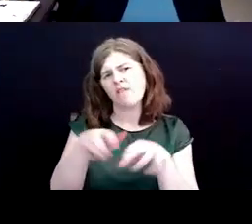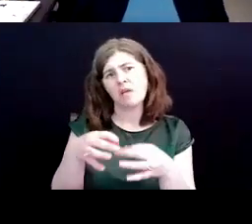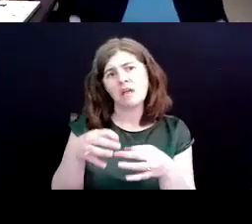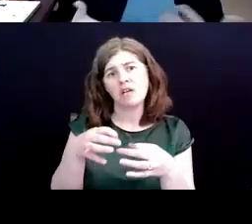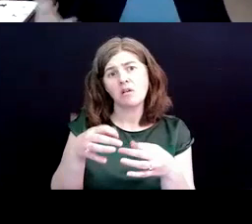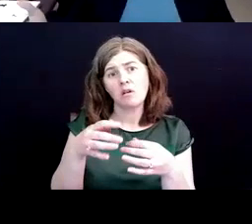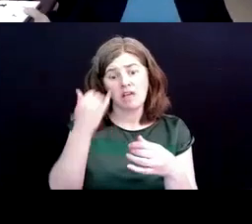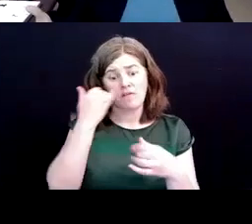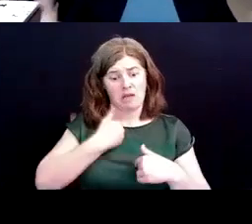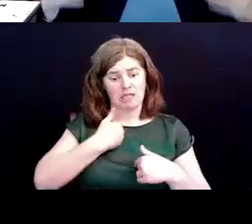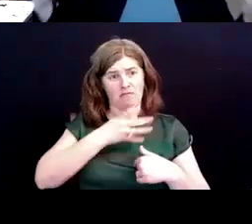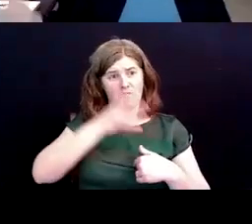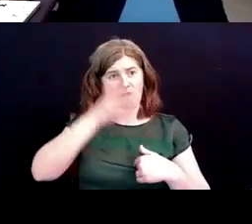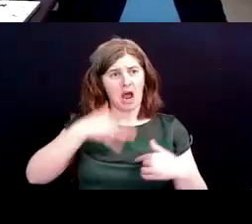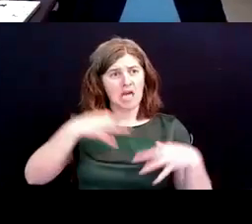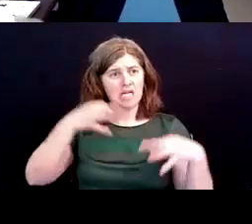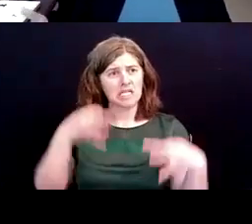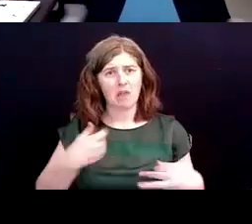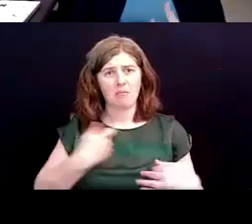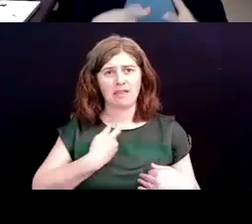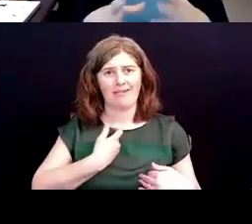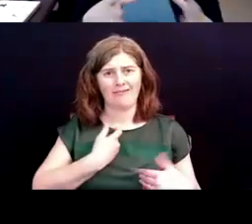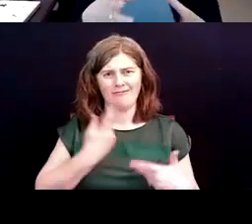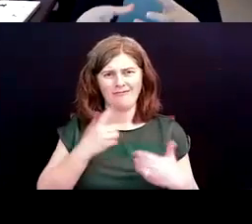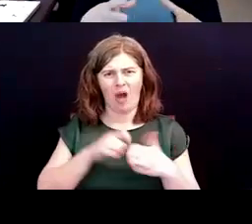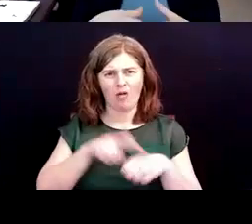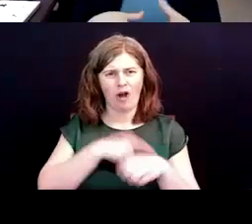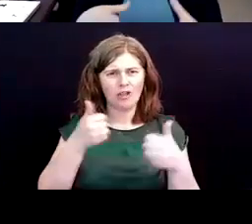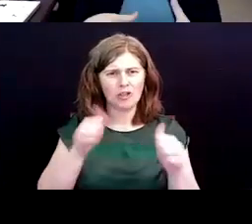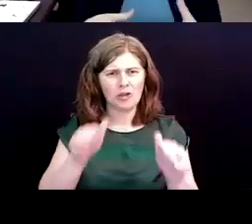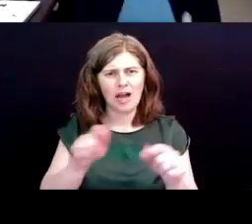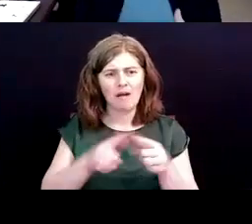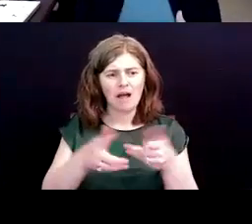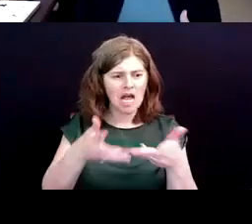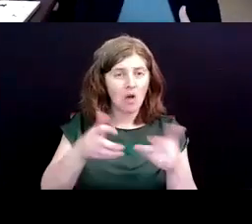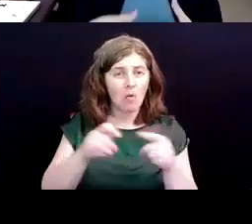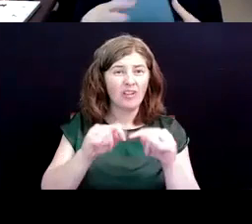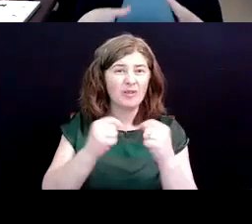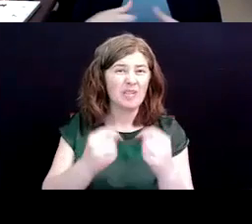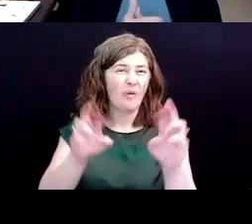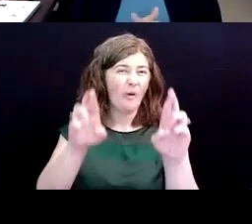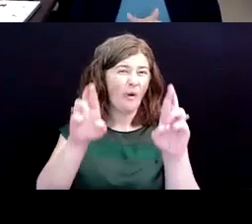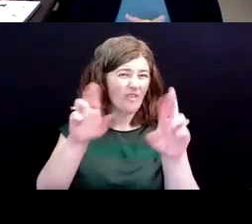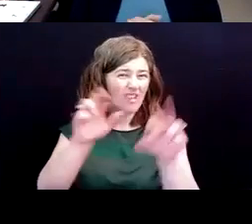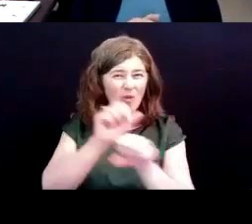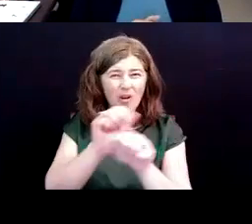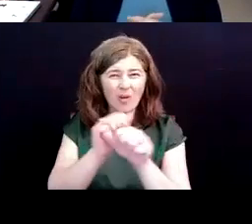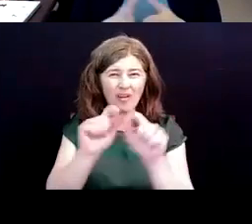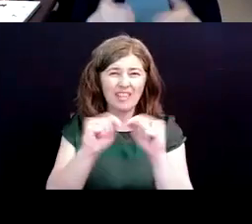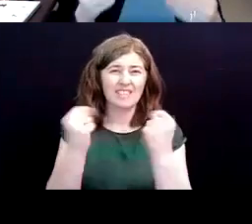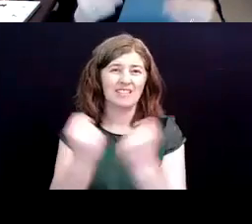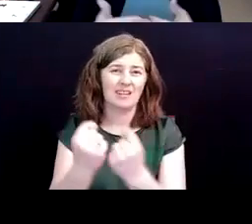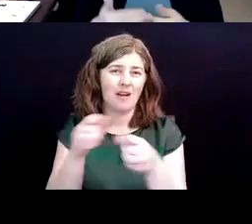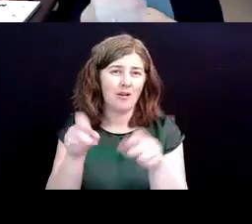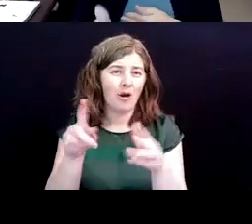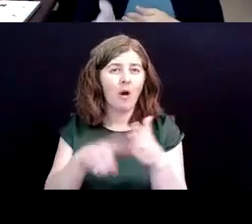are the parent, you get to decide by yourself. But if you are working with a team, which I hope that you are, then you'll have those opportunities to make what we